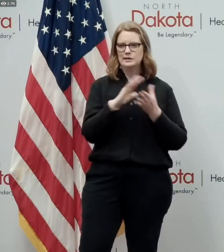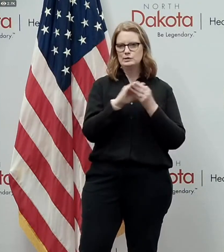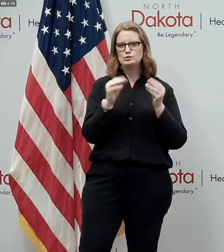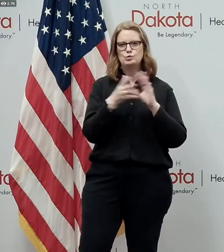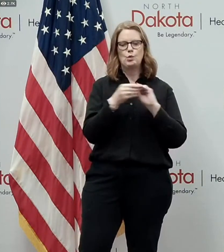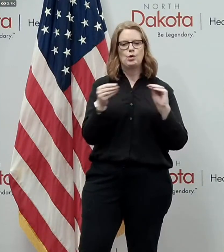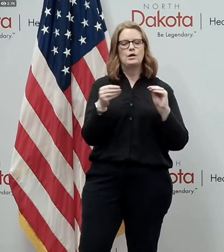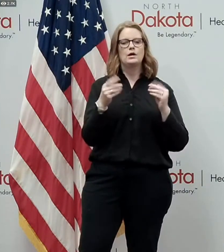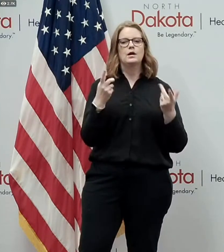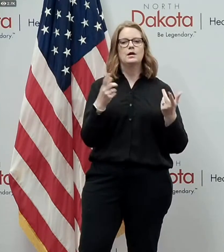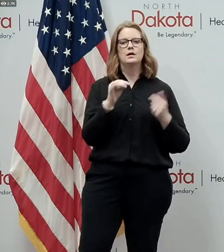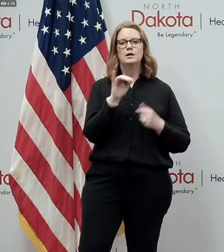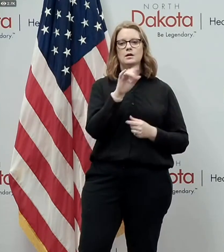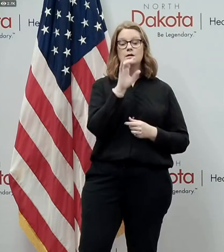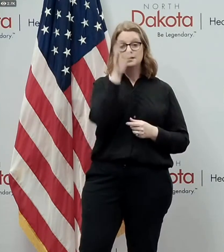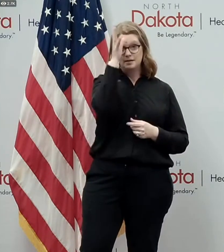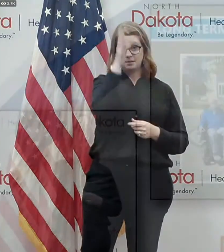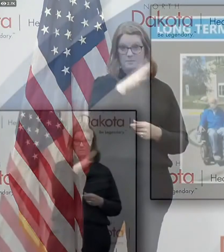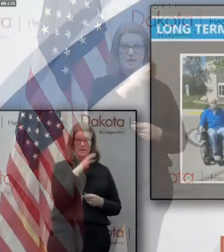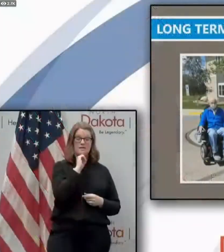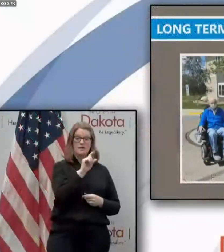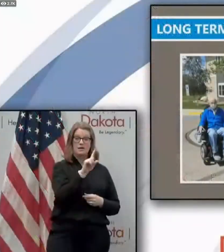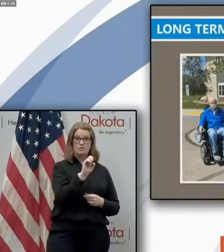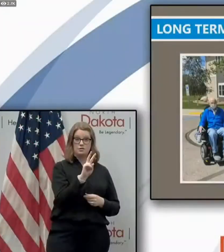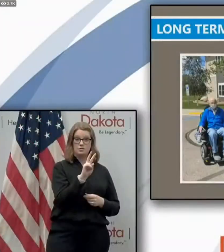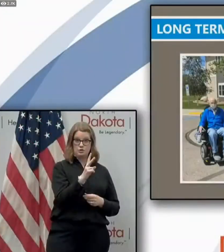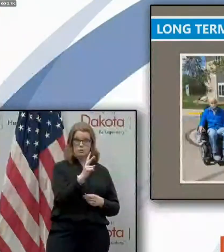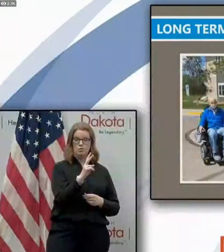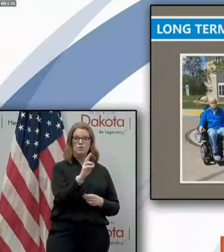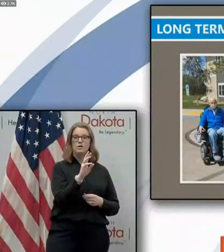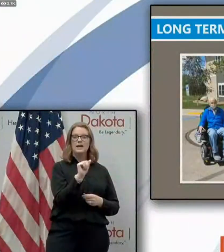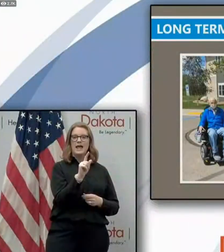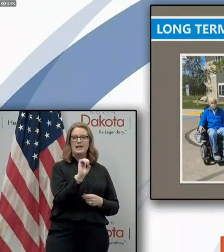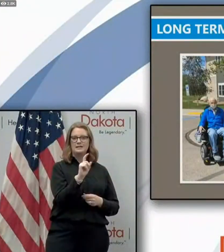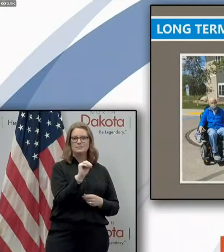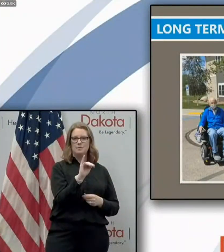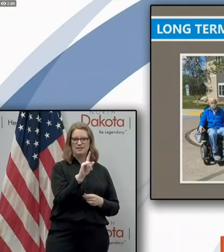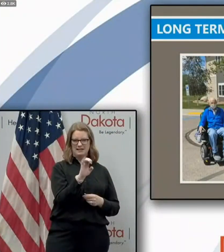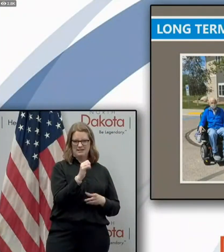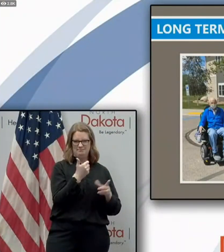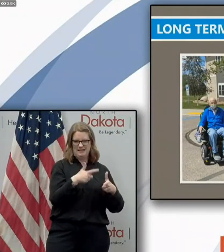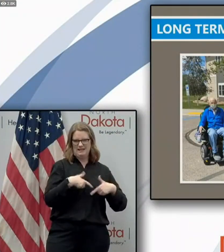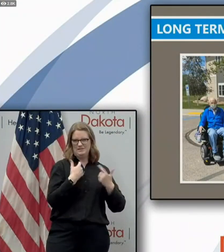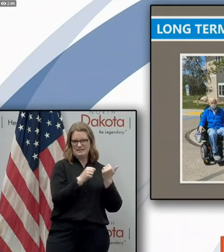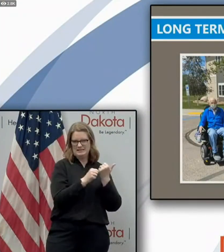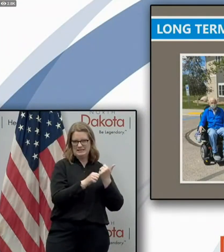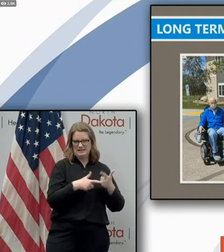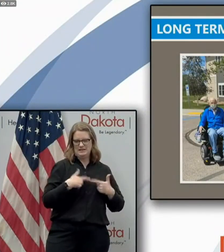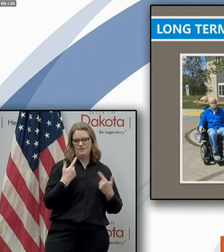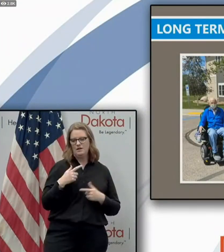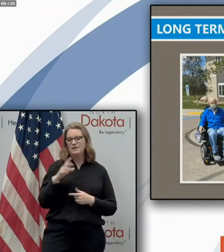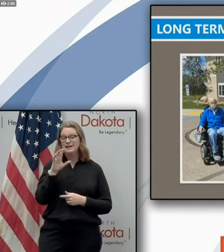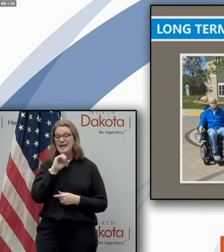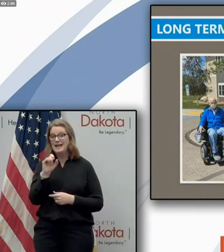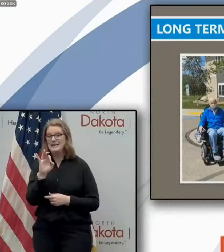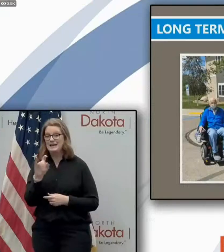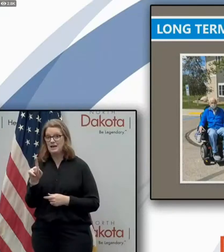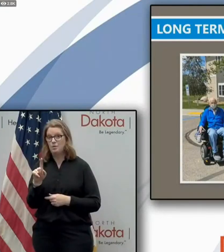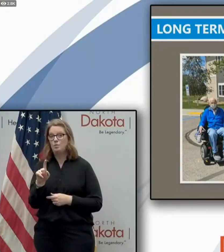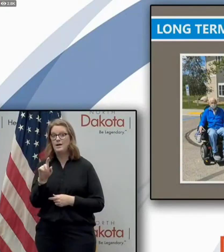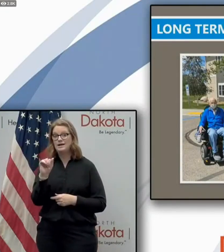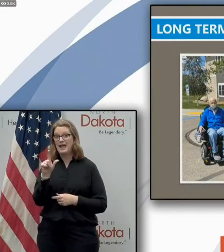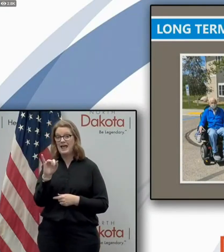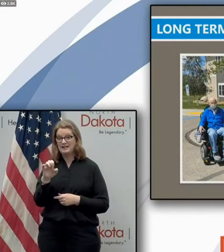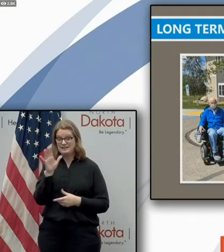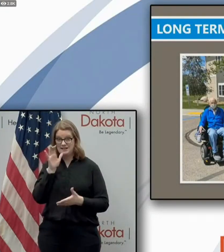shared by that 102-year-old Alex Mugley, who lives in assisted living, and 91-year-old Alice Mugley, his